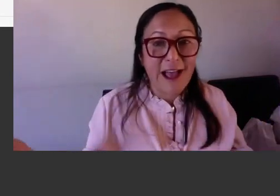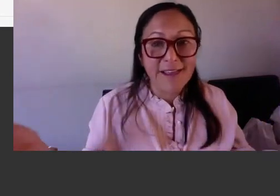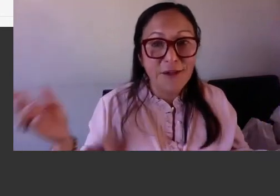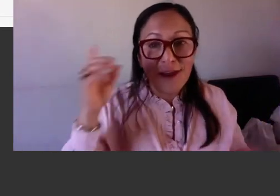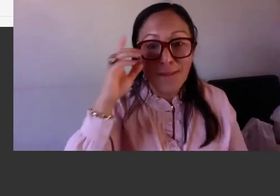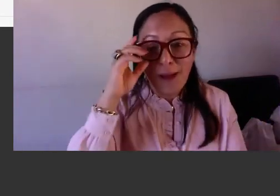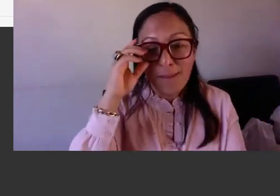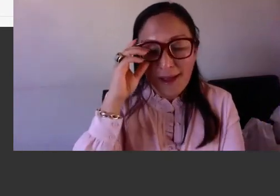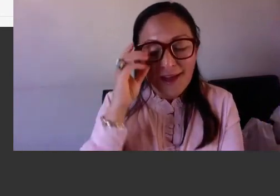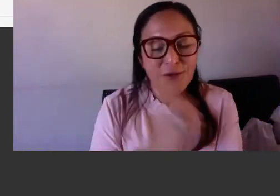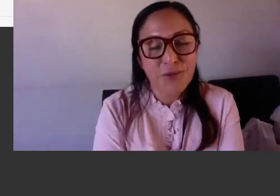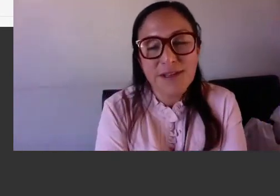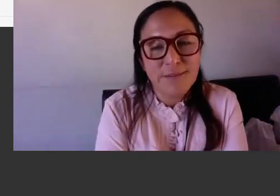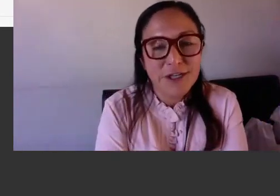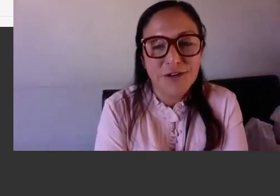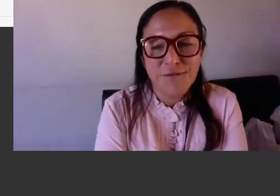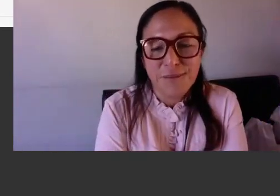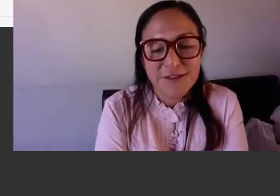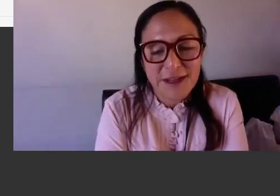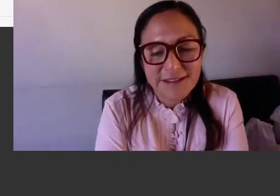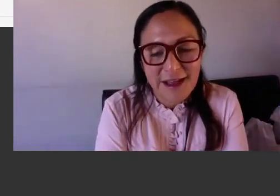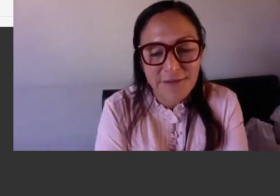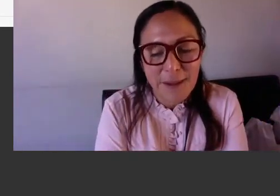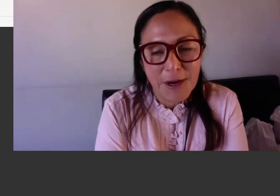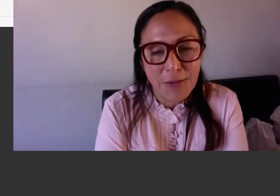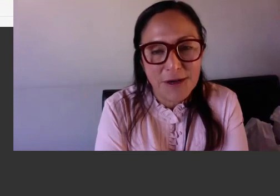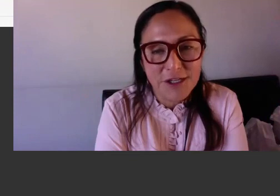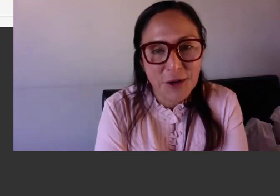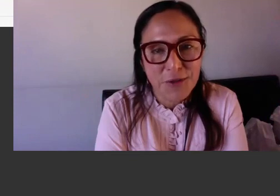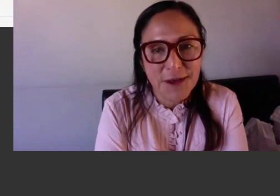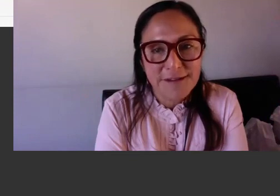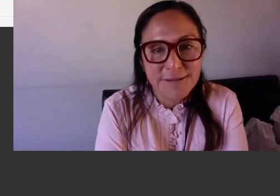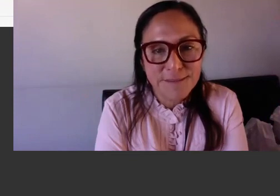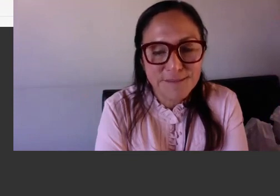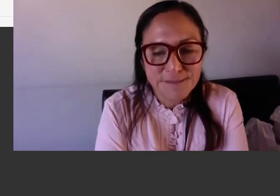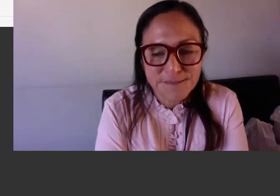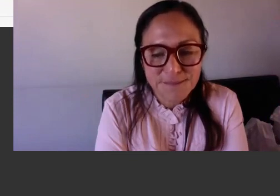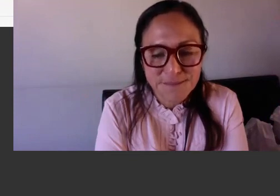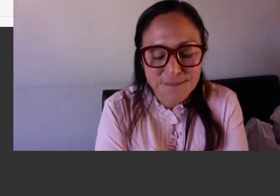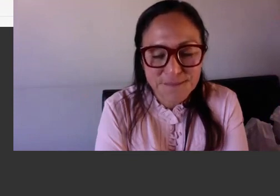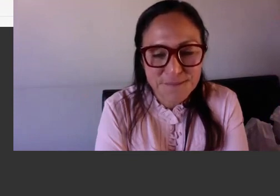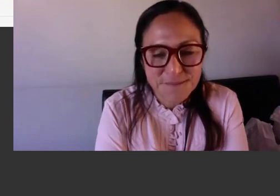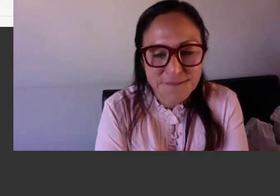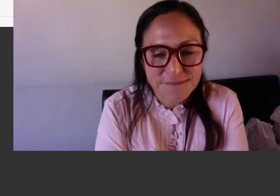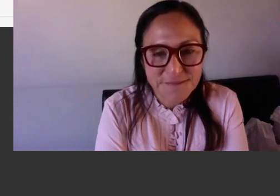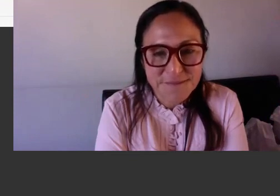a cat the other day, mom? And it was really special for me. So that's kind of a memory I wanted to share with you guys.